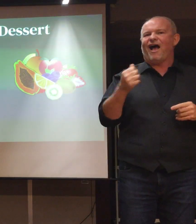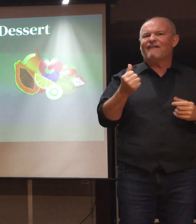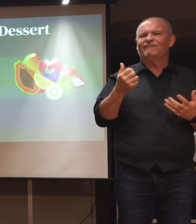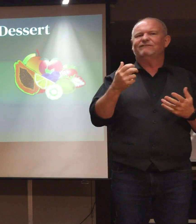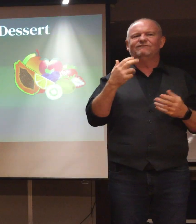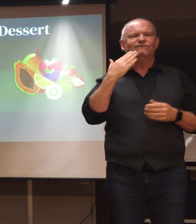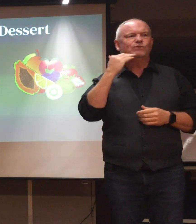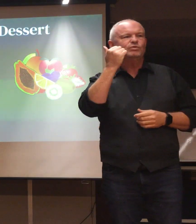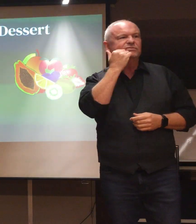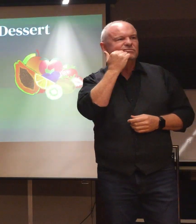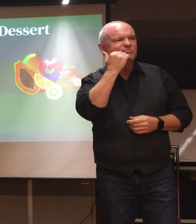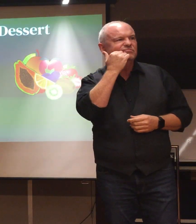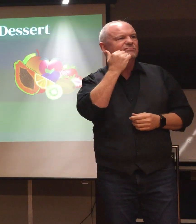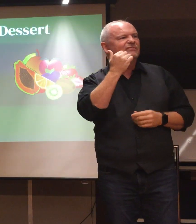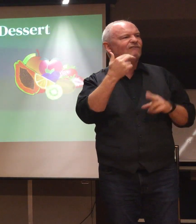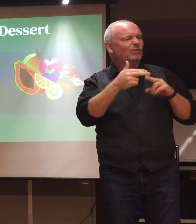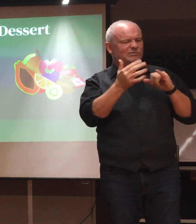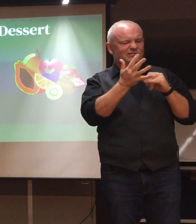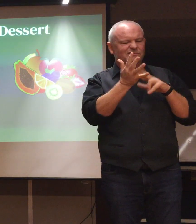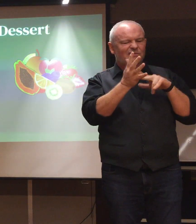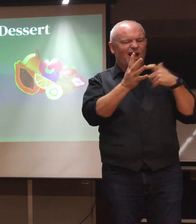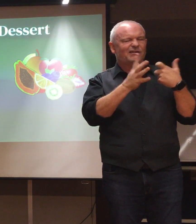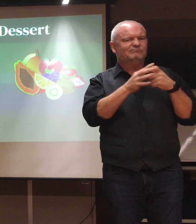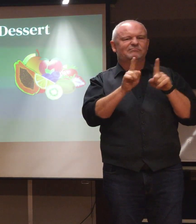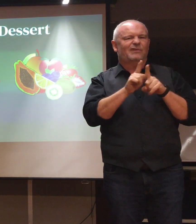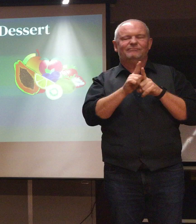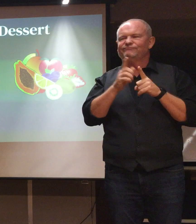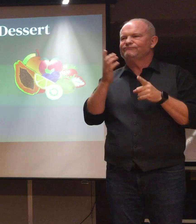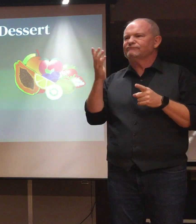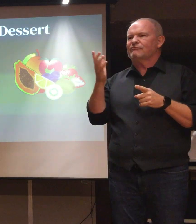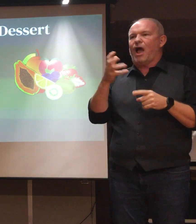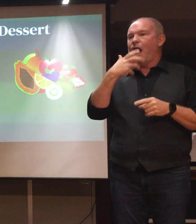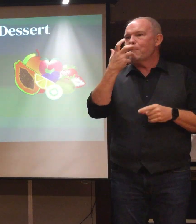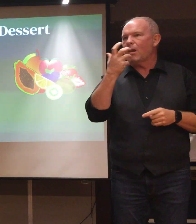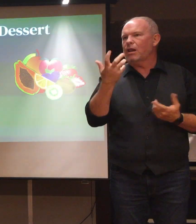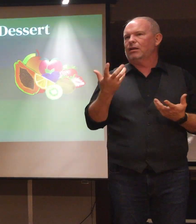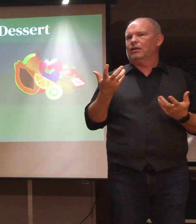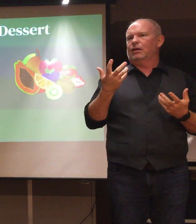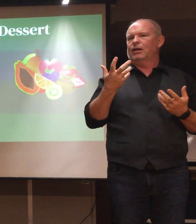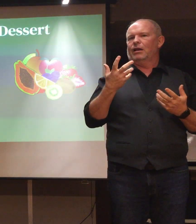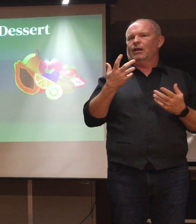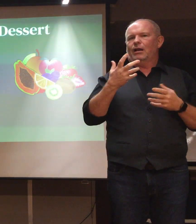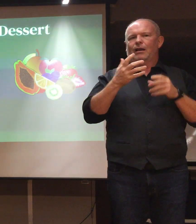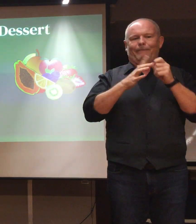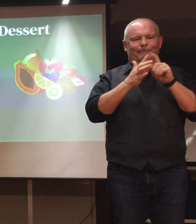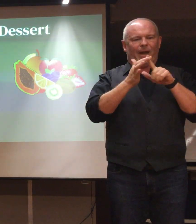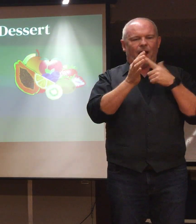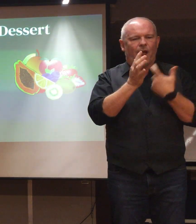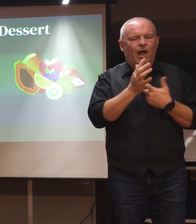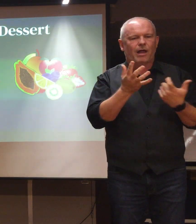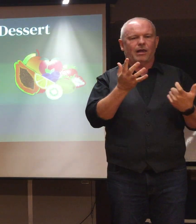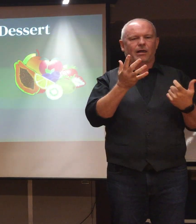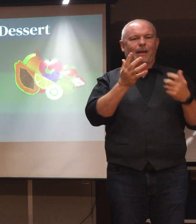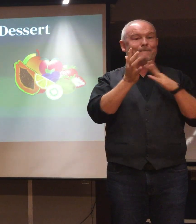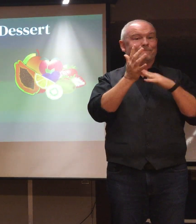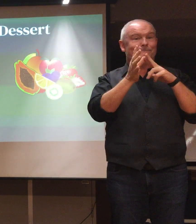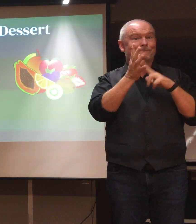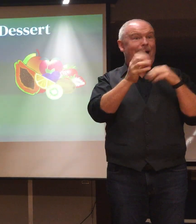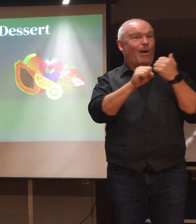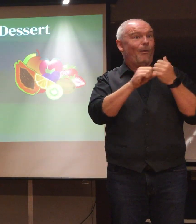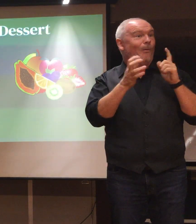some fruit as a snack. So this could be apples, pears,